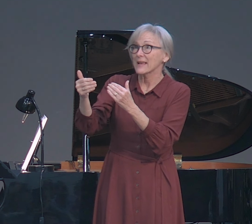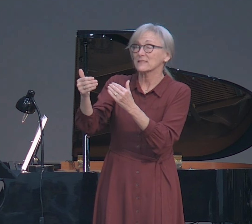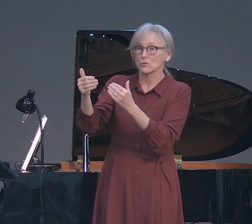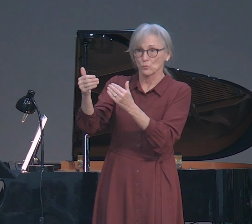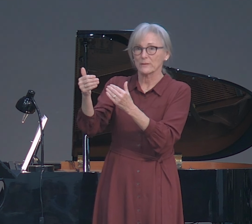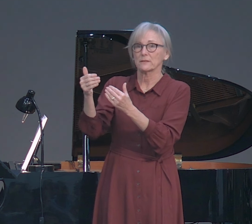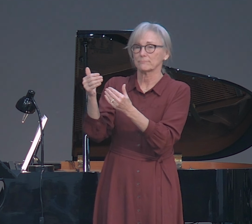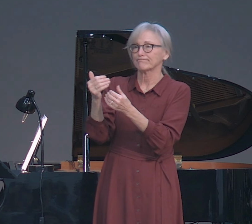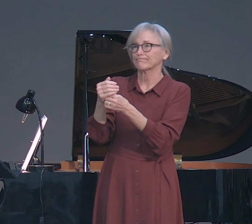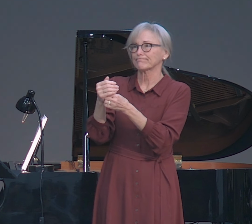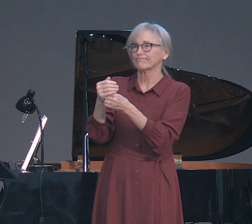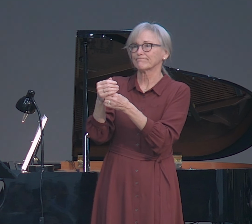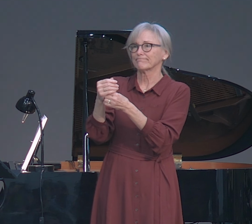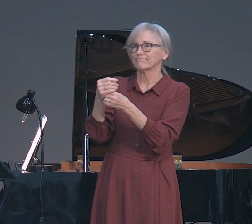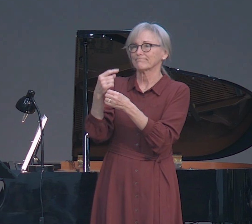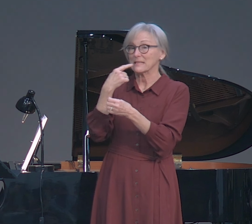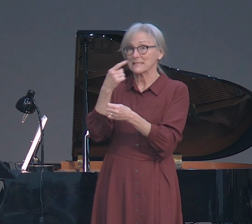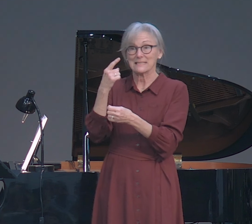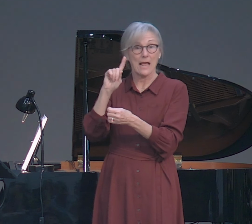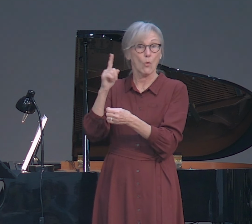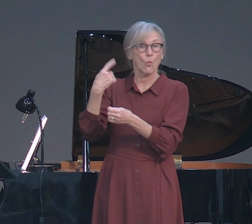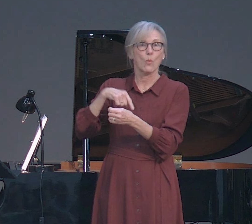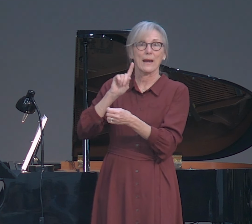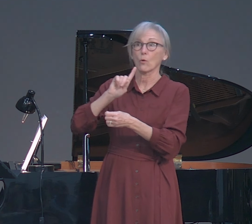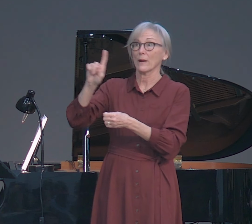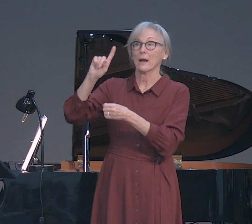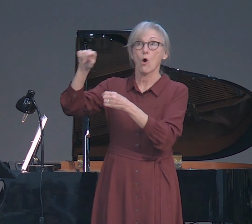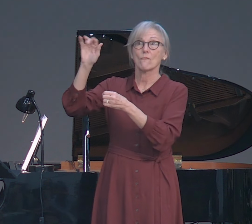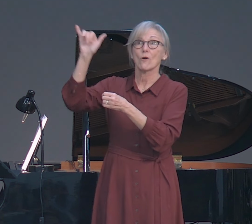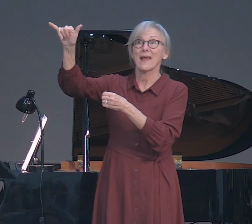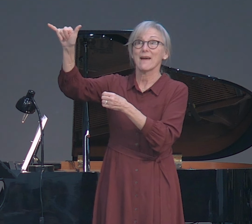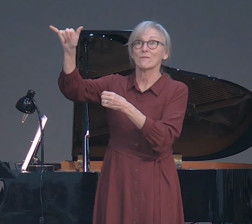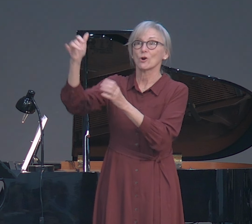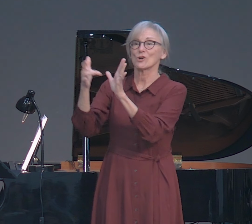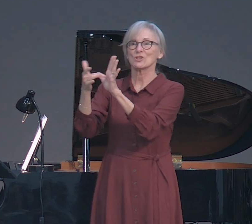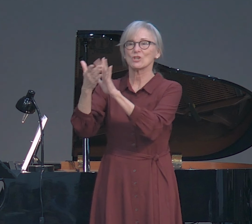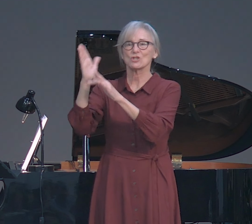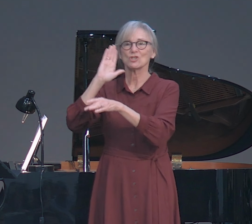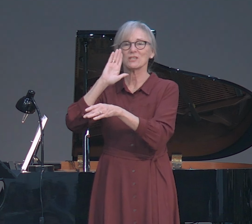eternity. And as we stand there, Jesus,